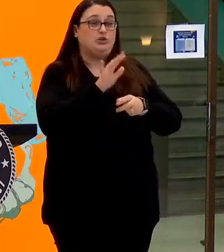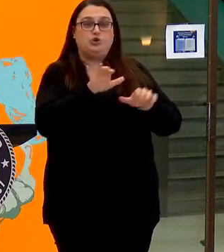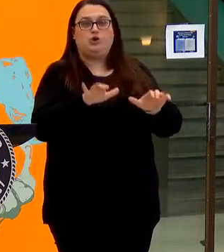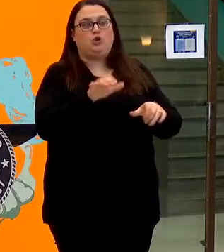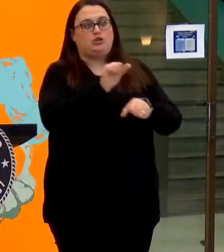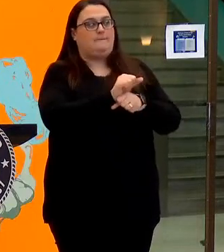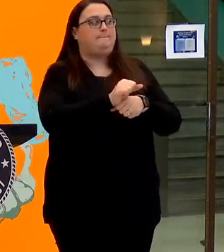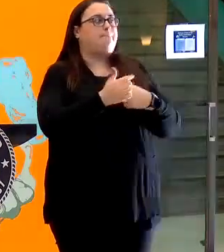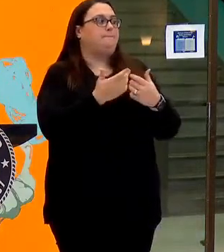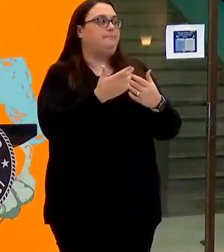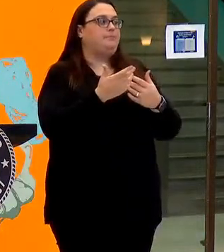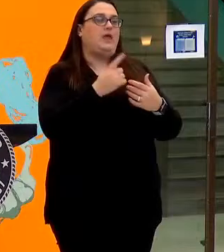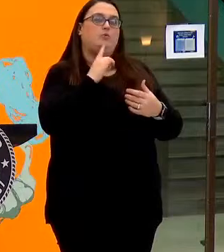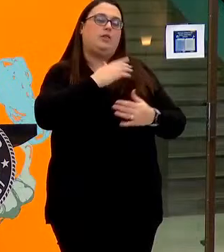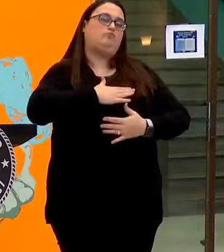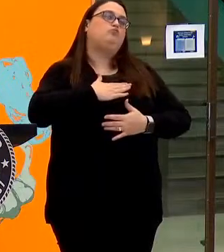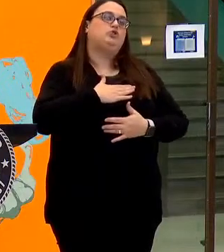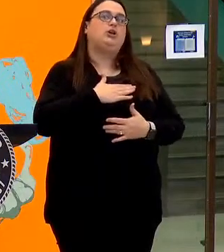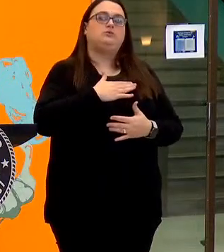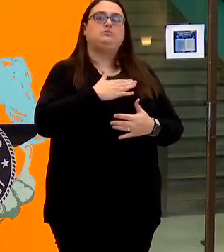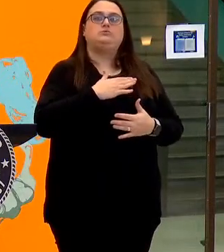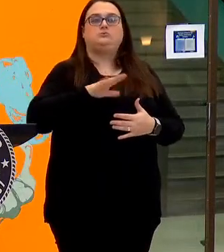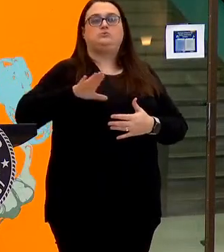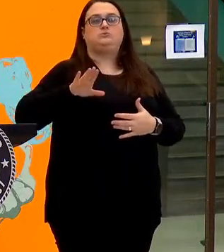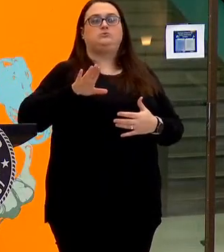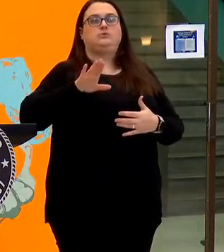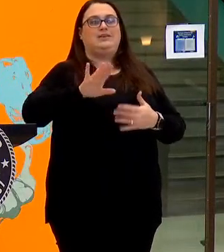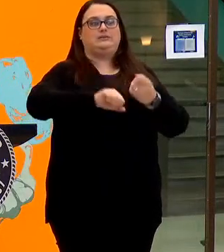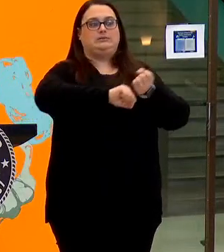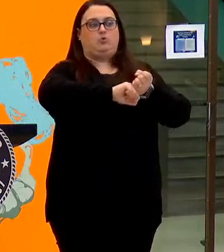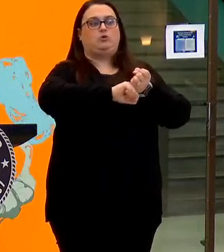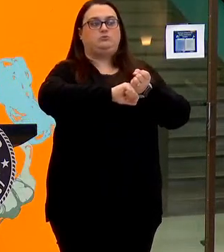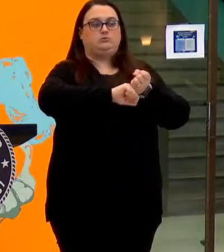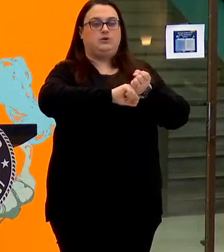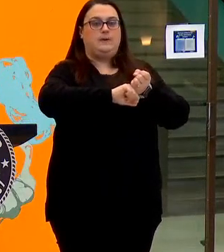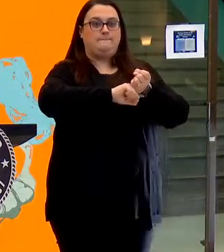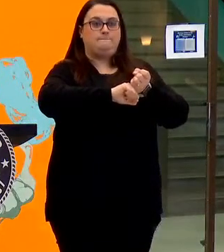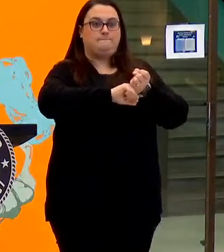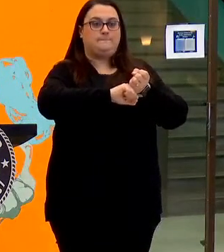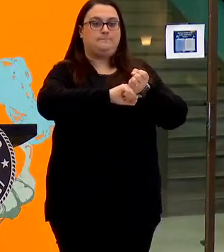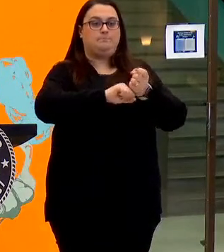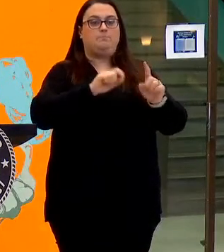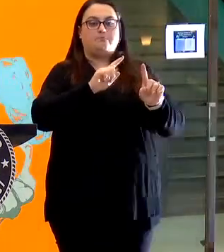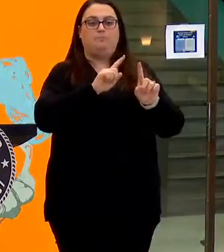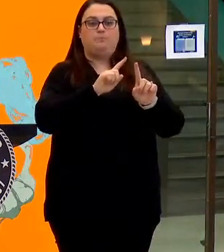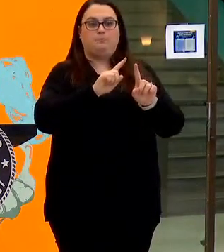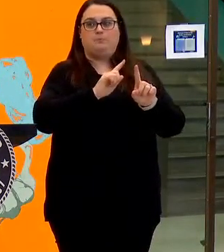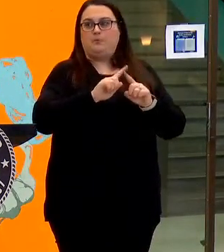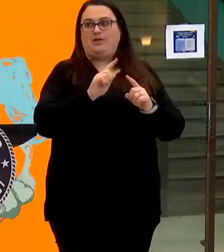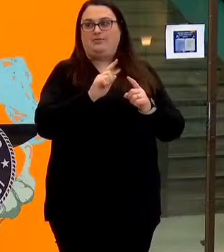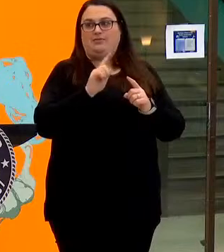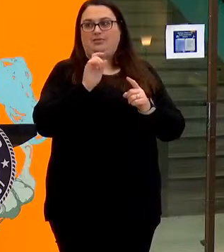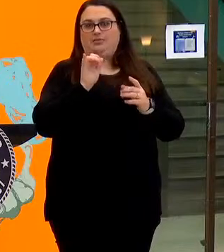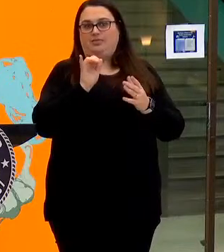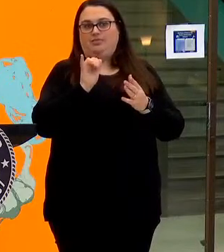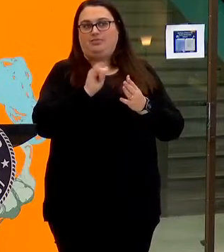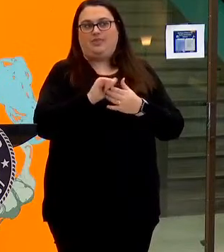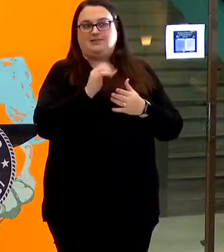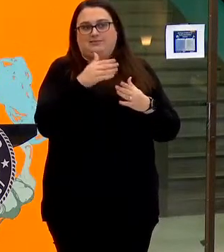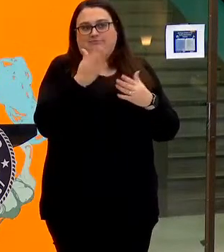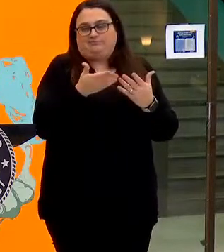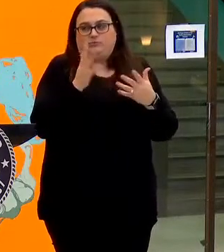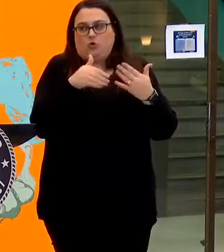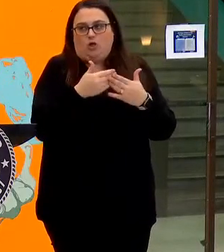doing a great job. So I've been very appreciative of his support, but that has been about the extent of our